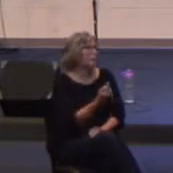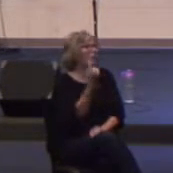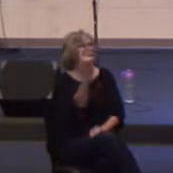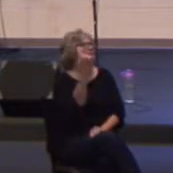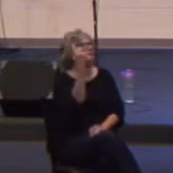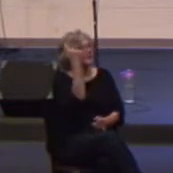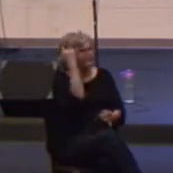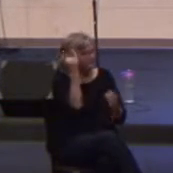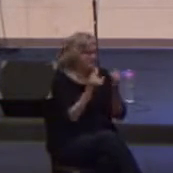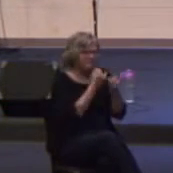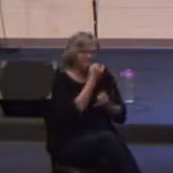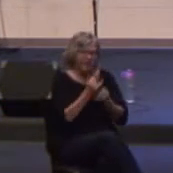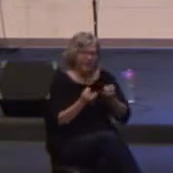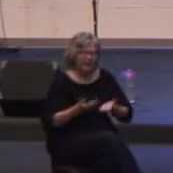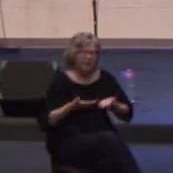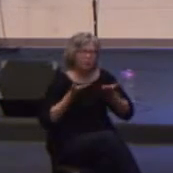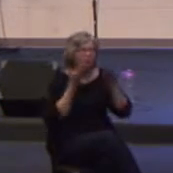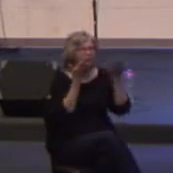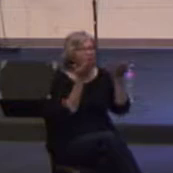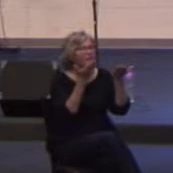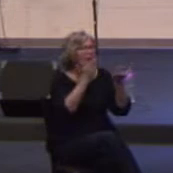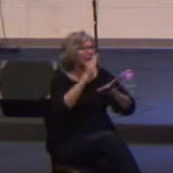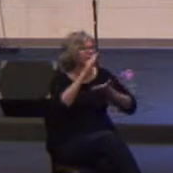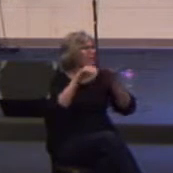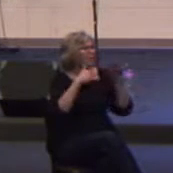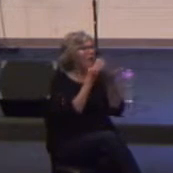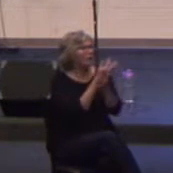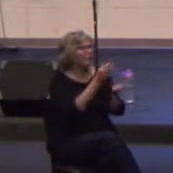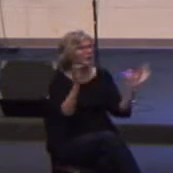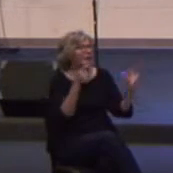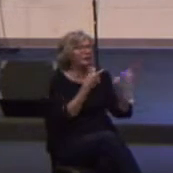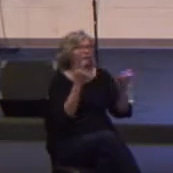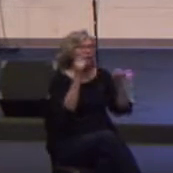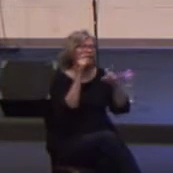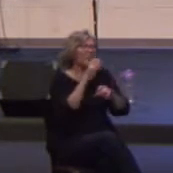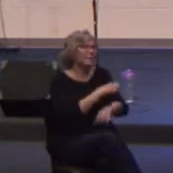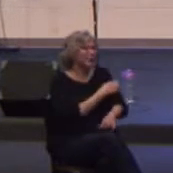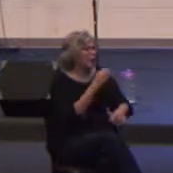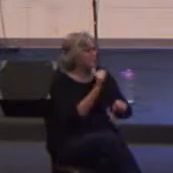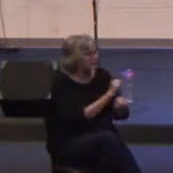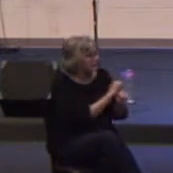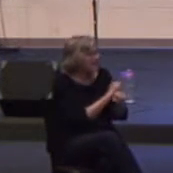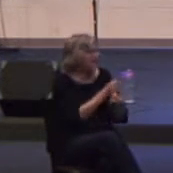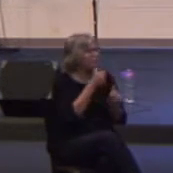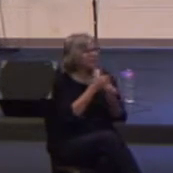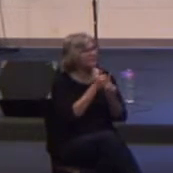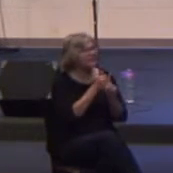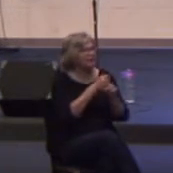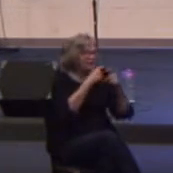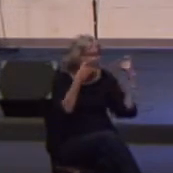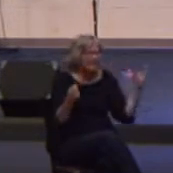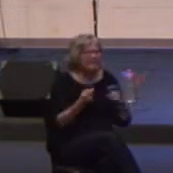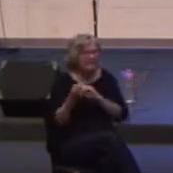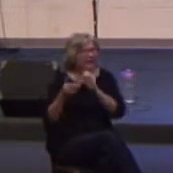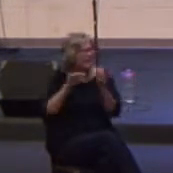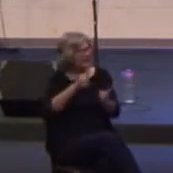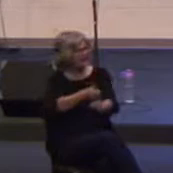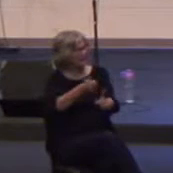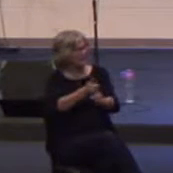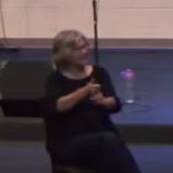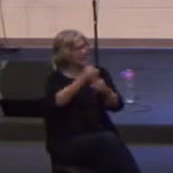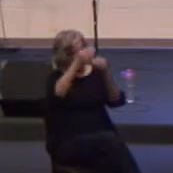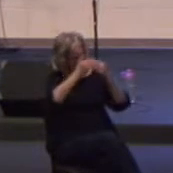the means of all freedom from the very power of slavery itself, from the power of sin and death. And from this point on in the